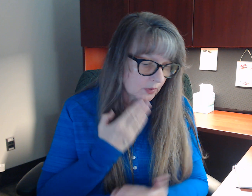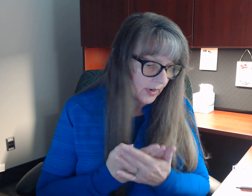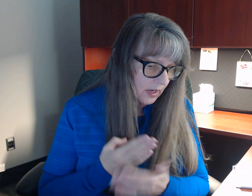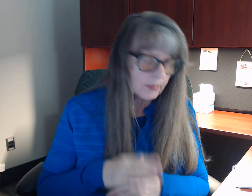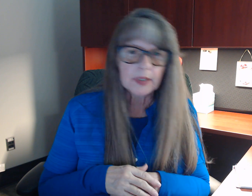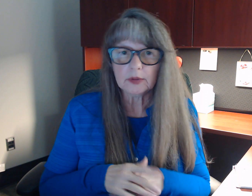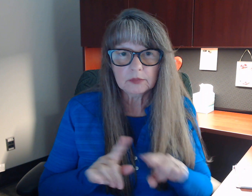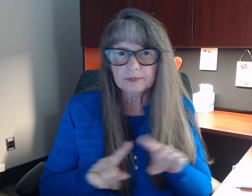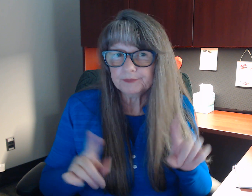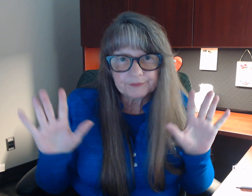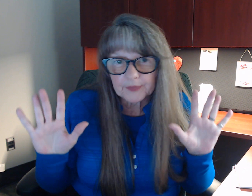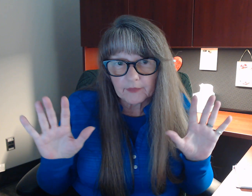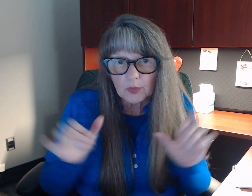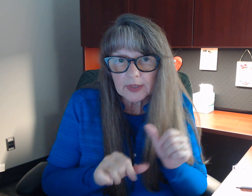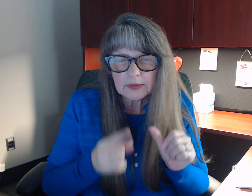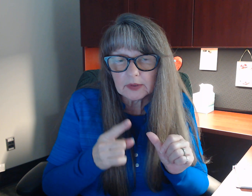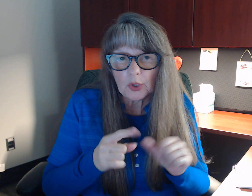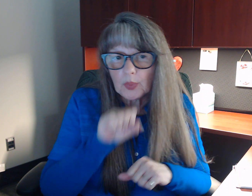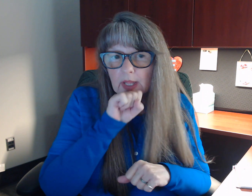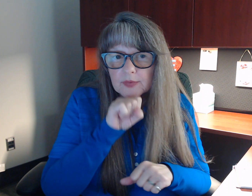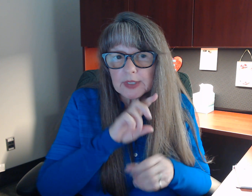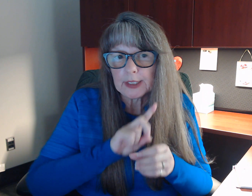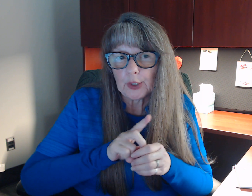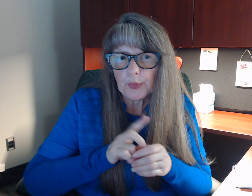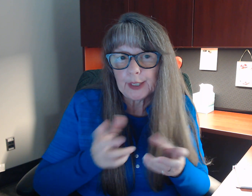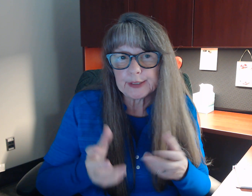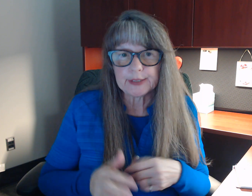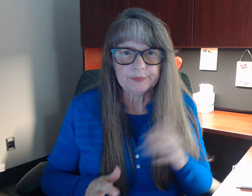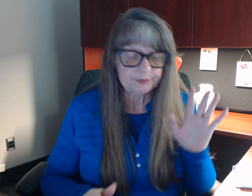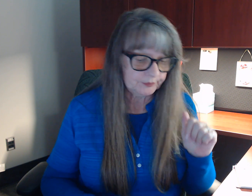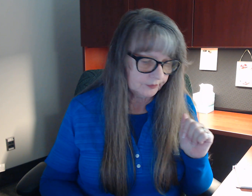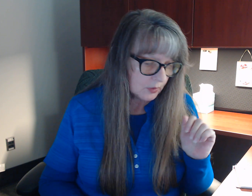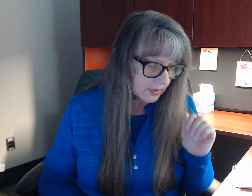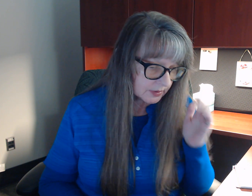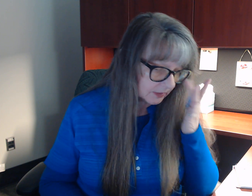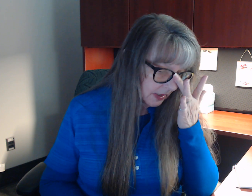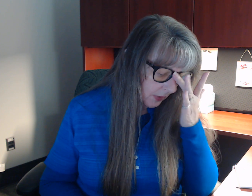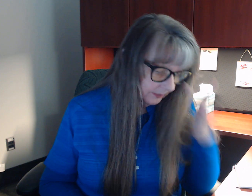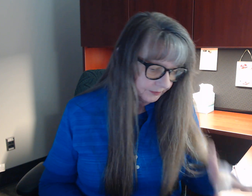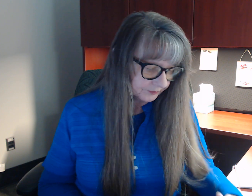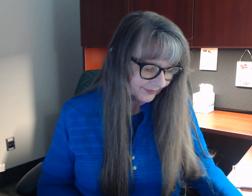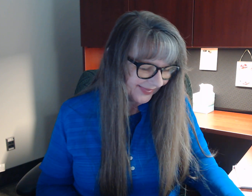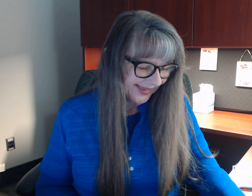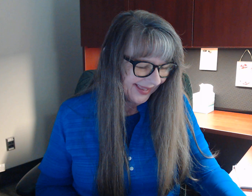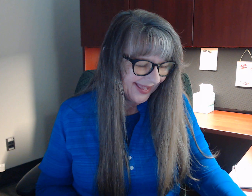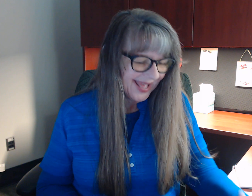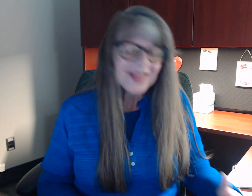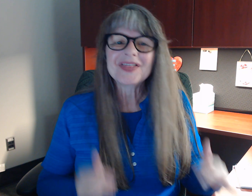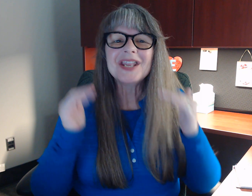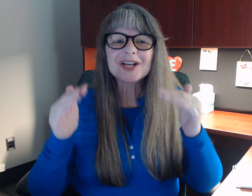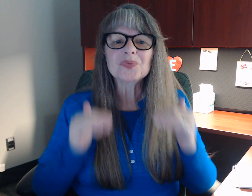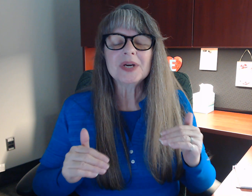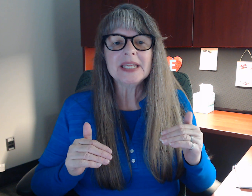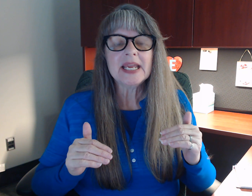well, but everyone loves like donuts, and who doesn't? Anyway, the next one